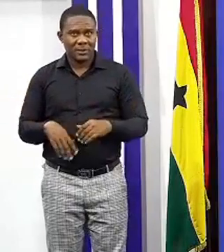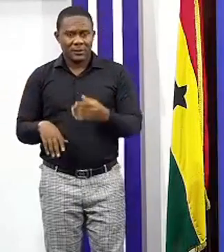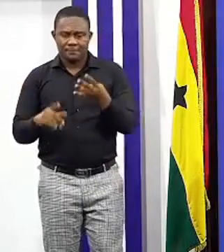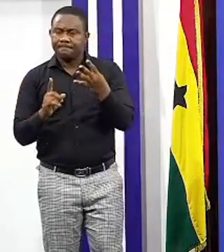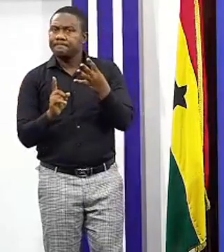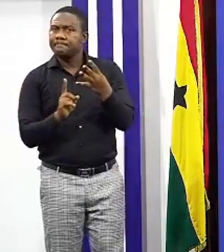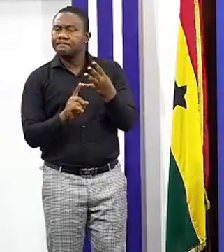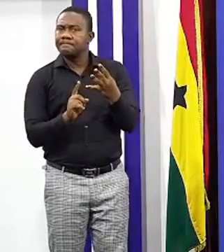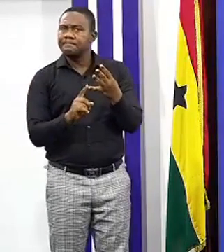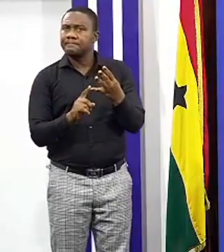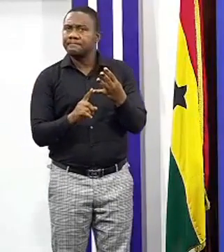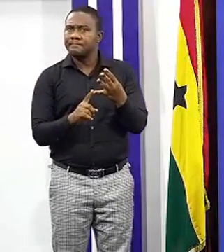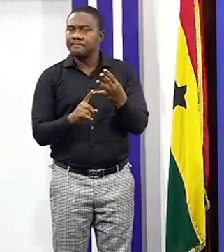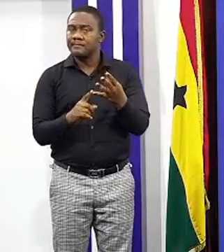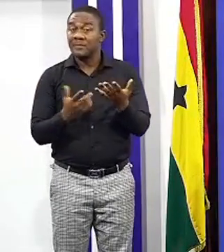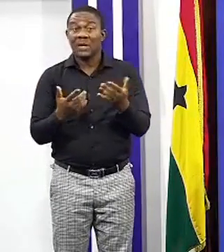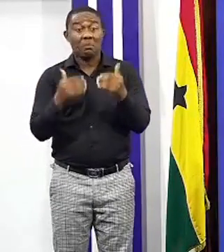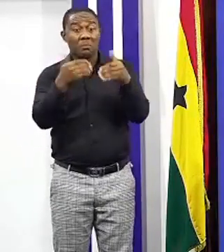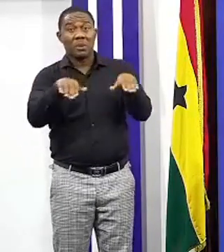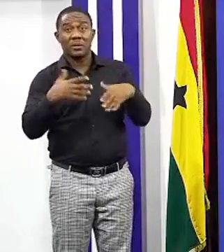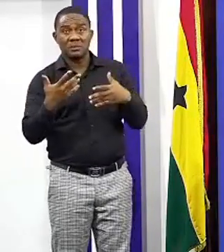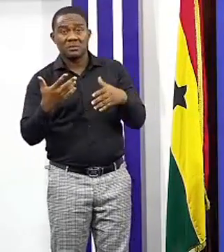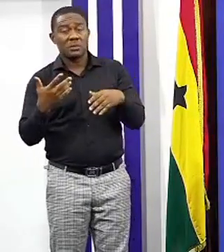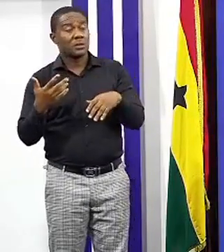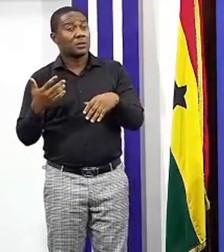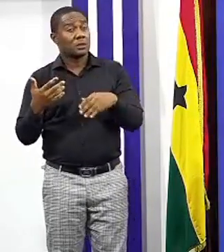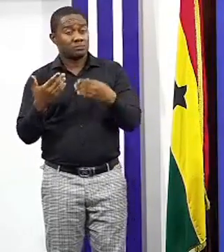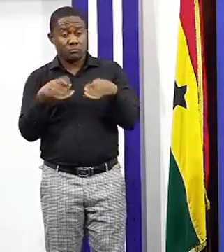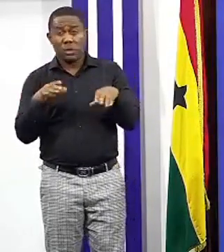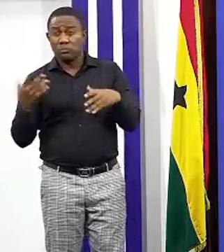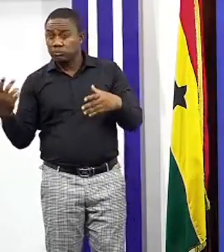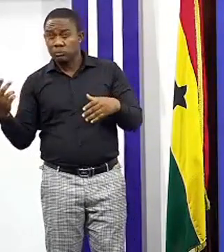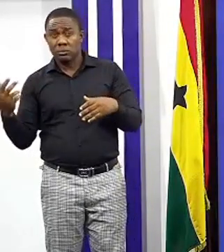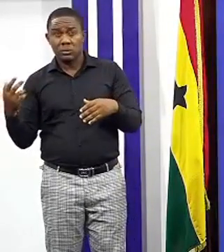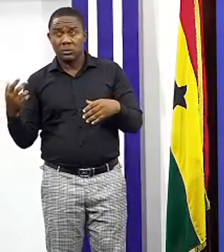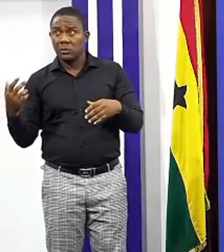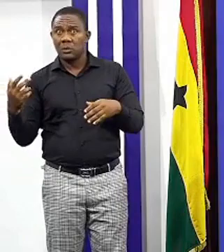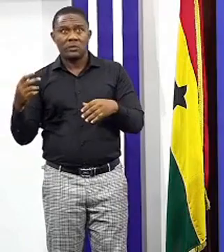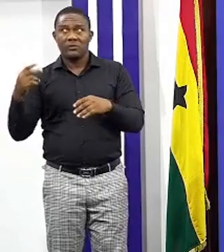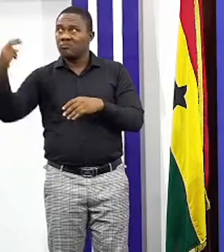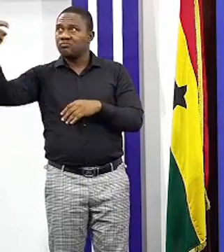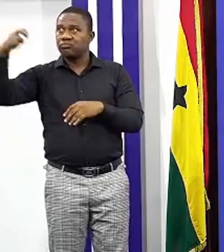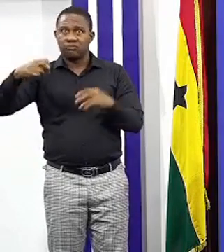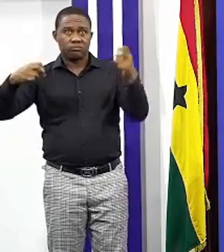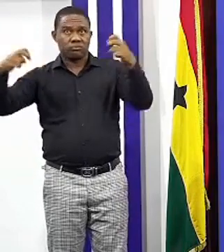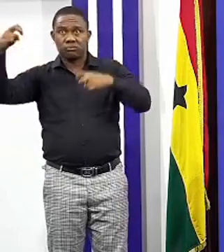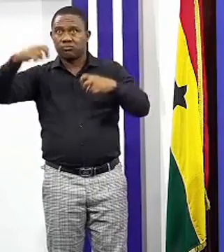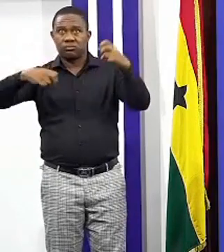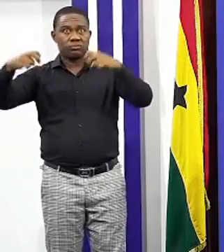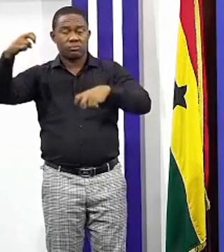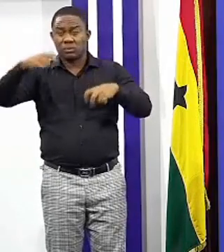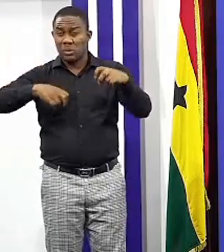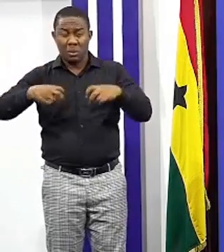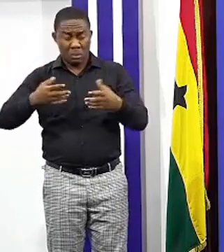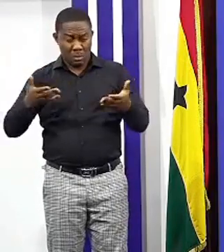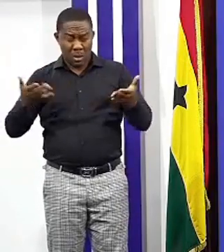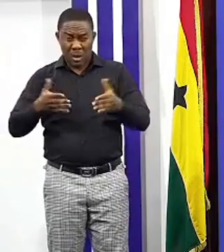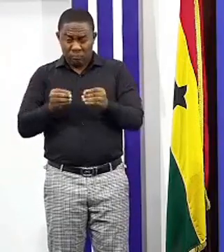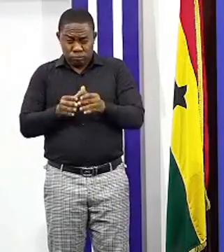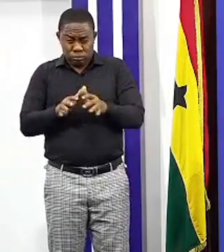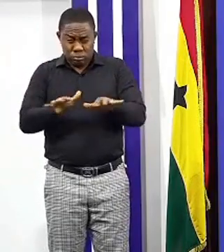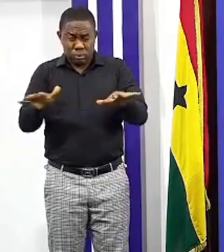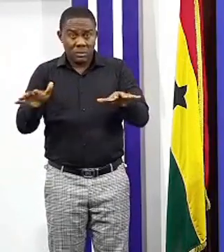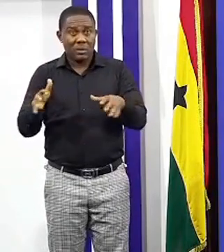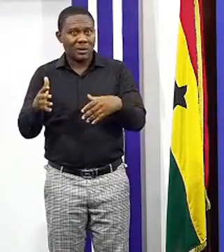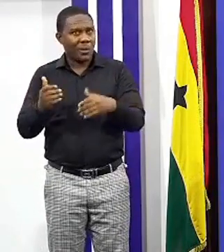on limitation on restriction on coming into country, because we realize that most of the problems that we have in this country